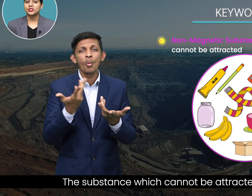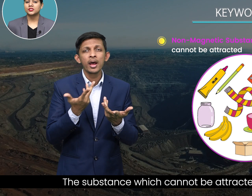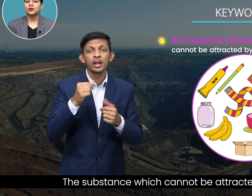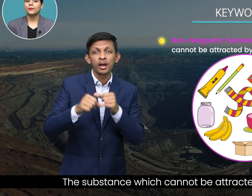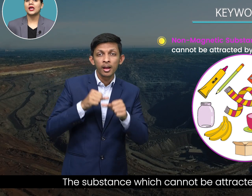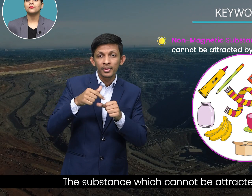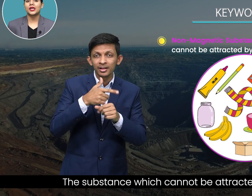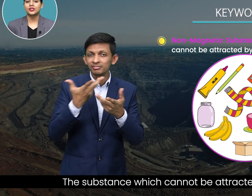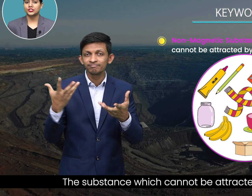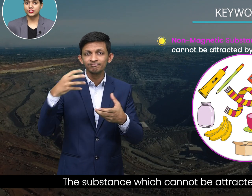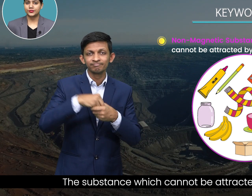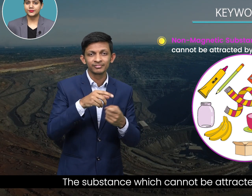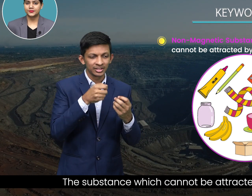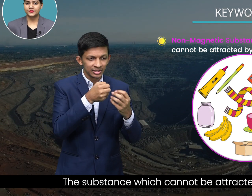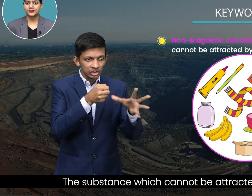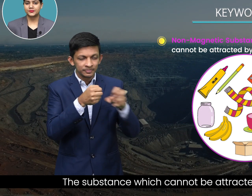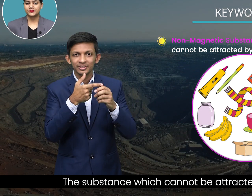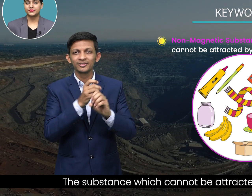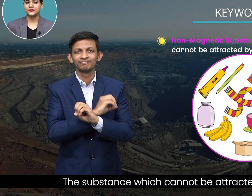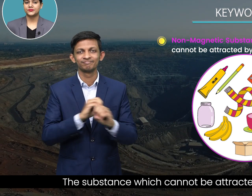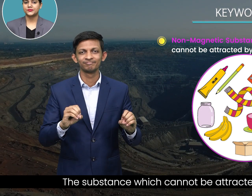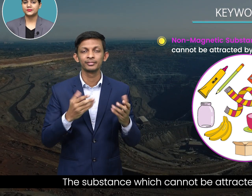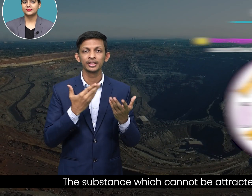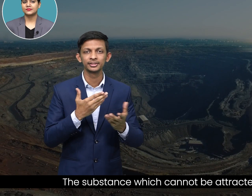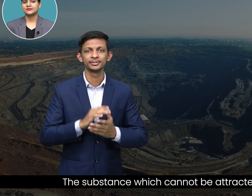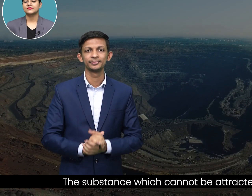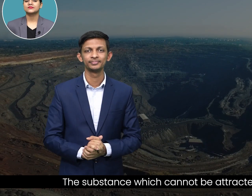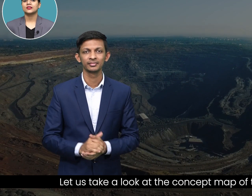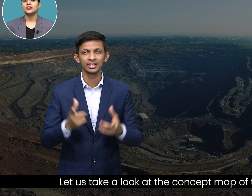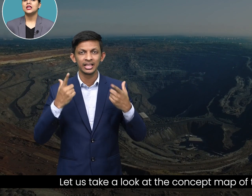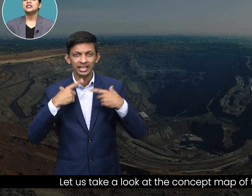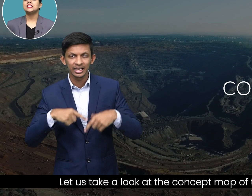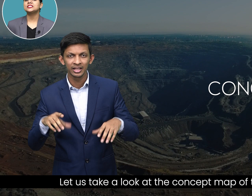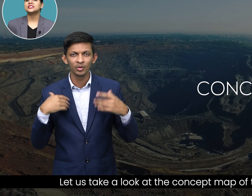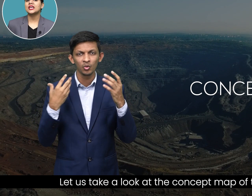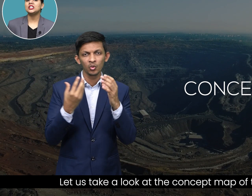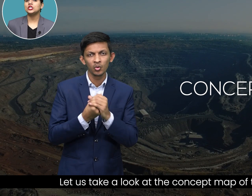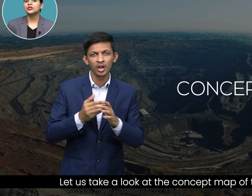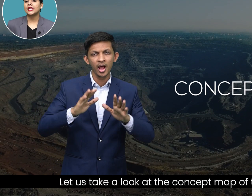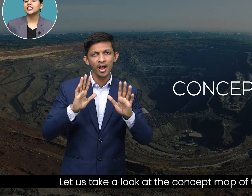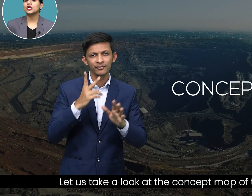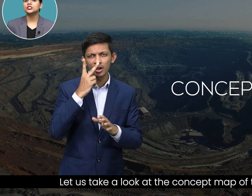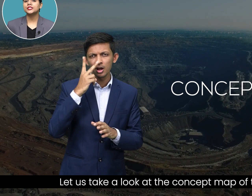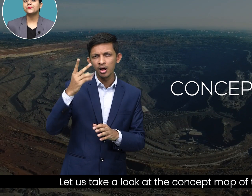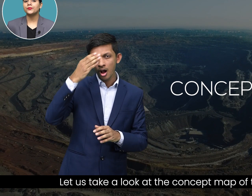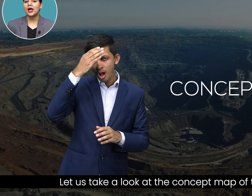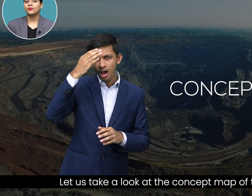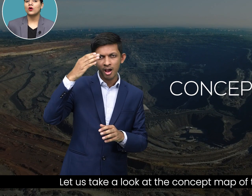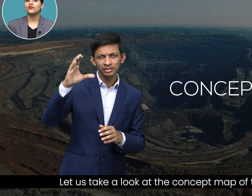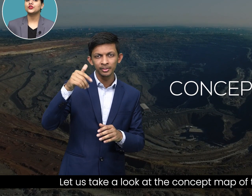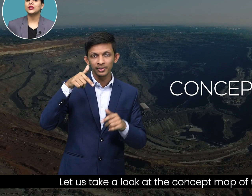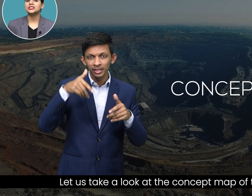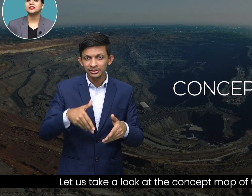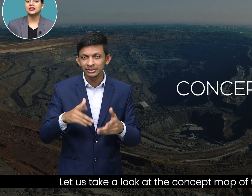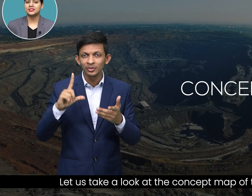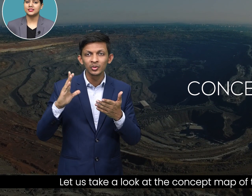attracted by magnet. Let's take a look at the concept map